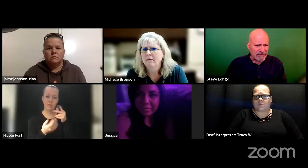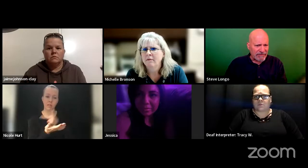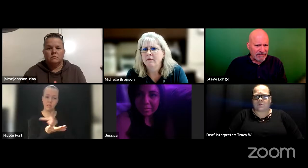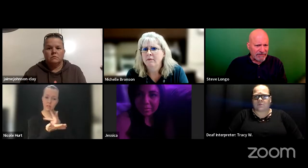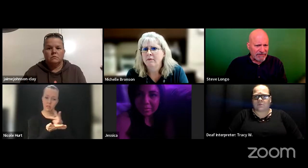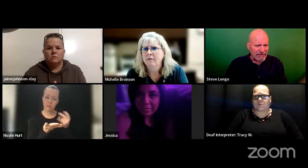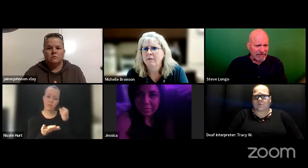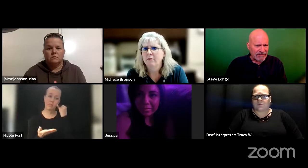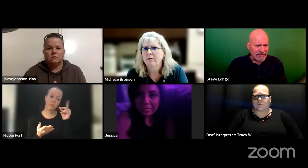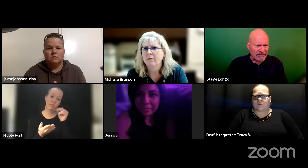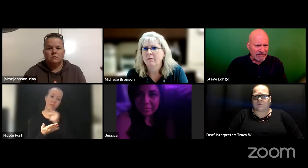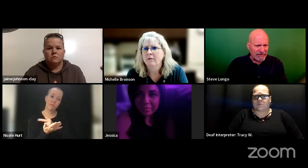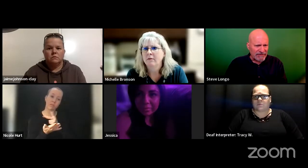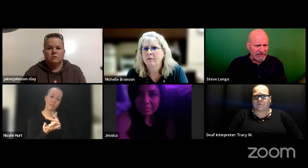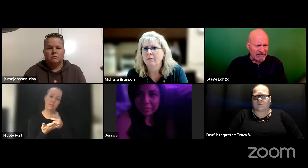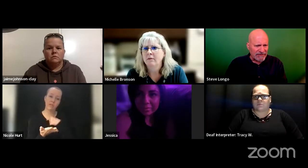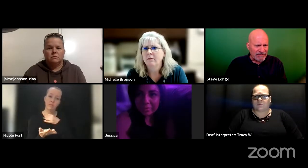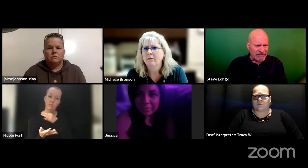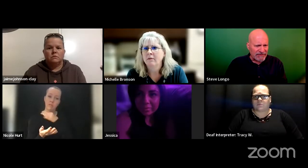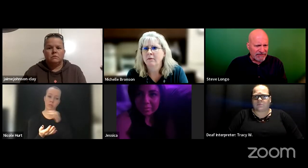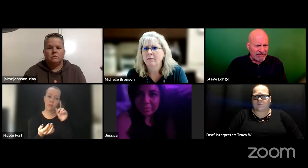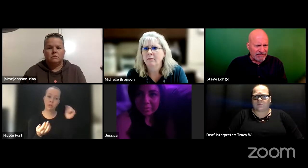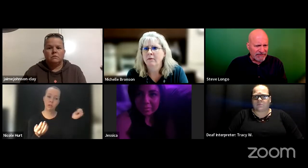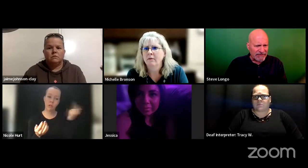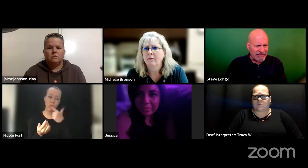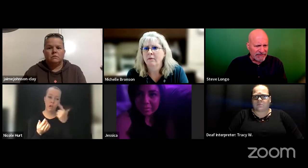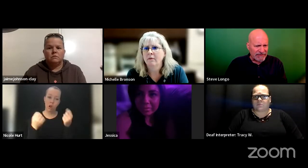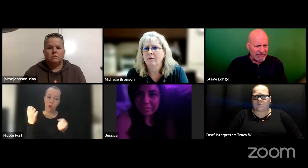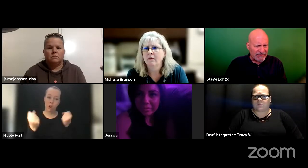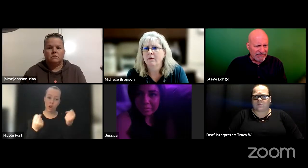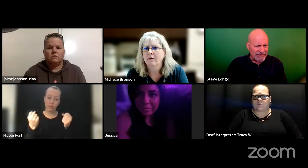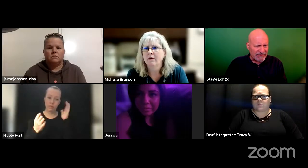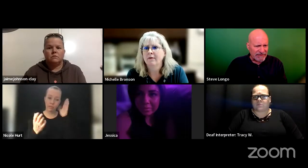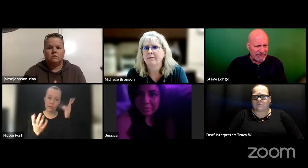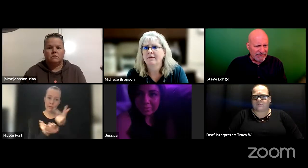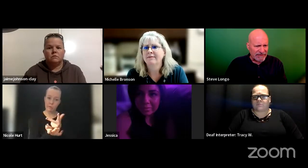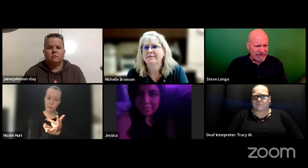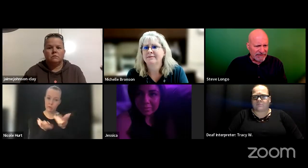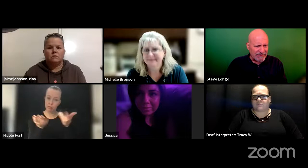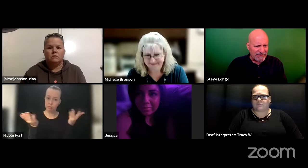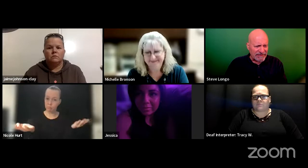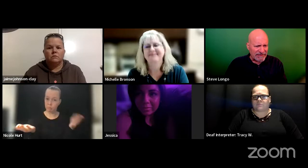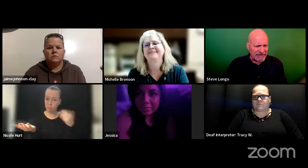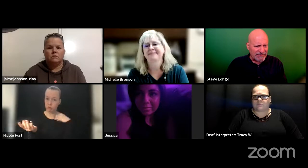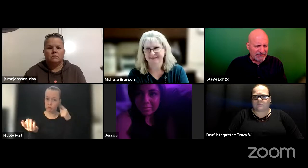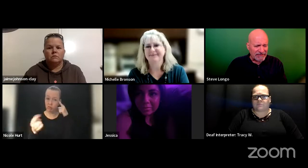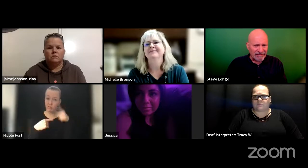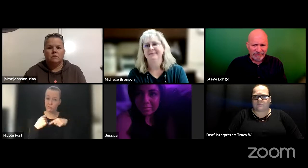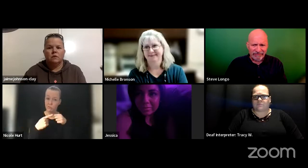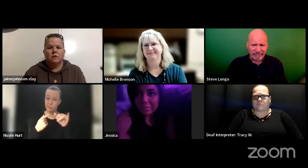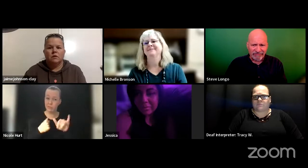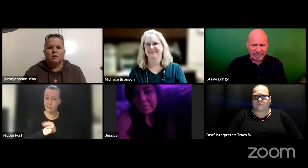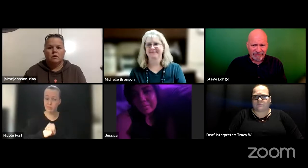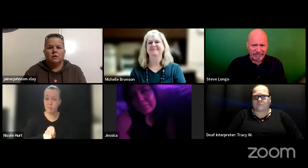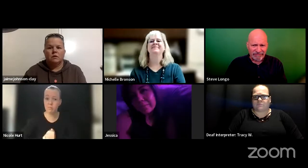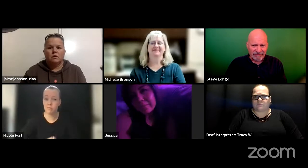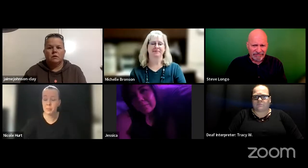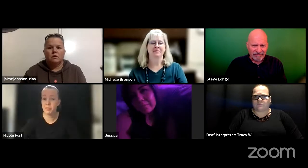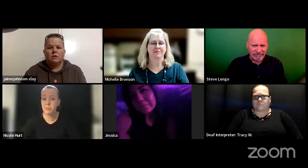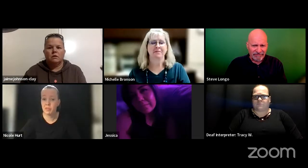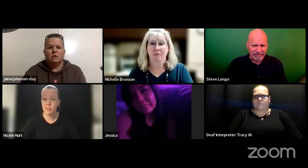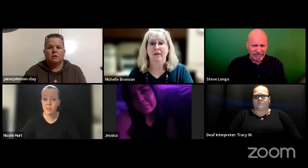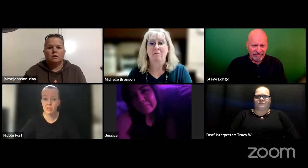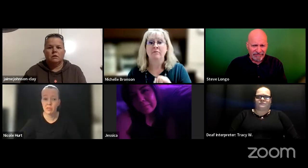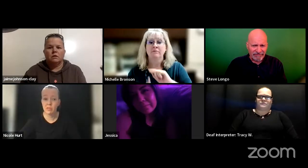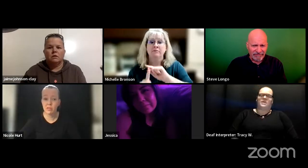This is Nicole. The concern I have with the parking lot is where will all the